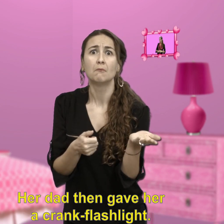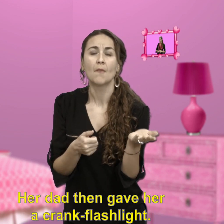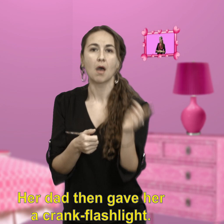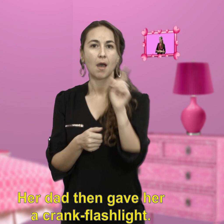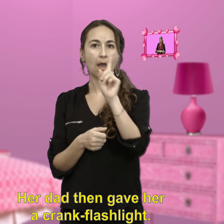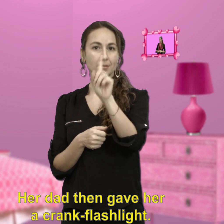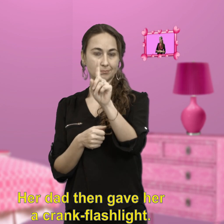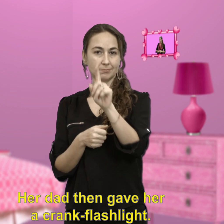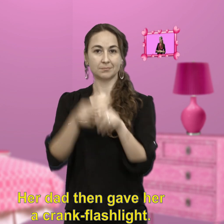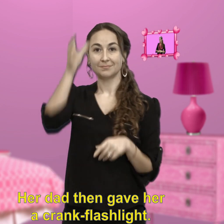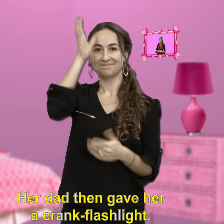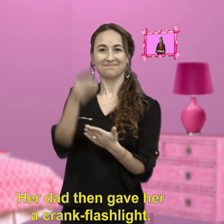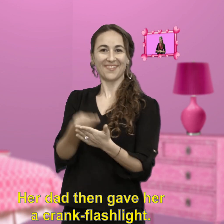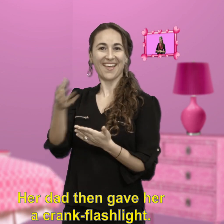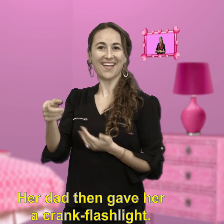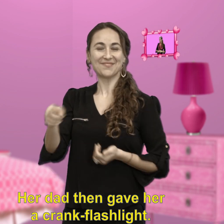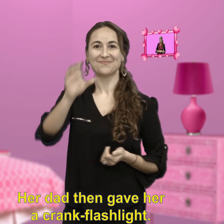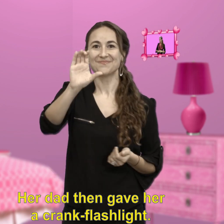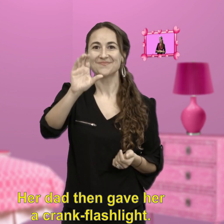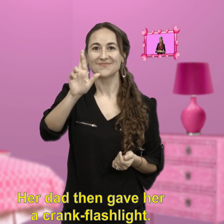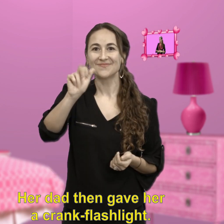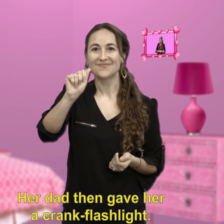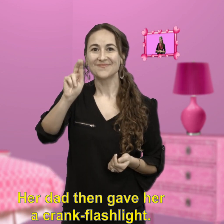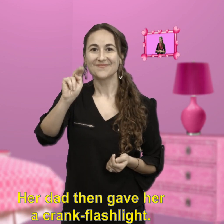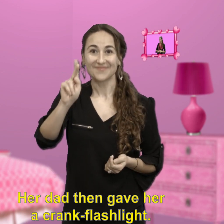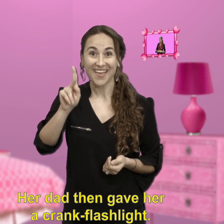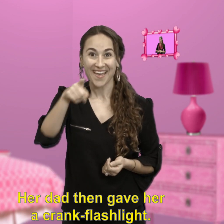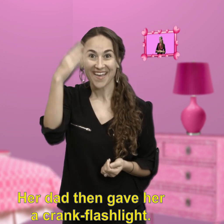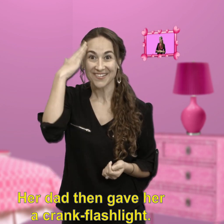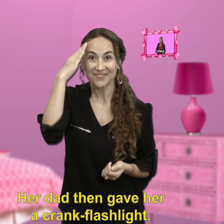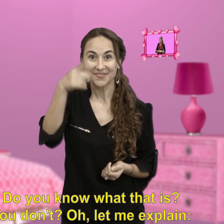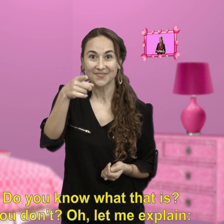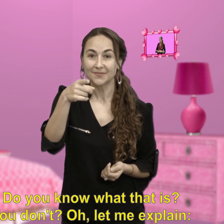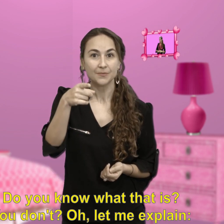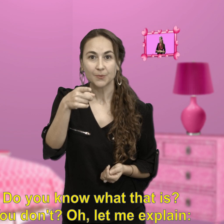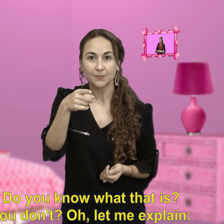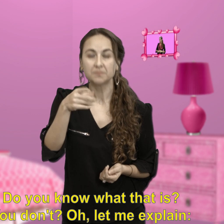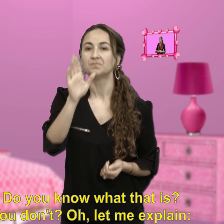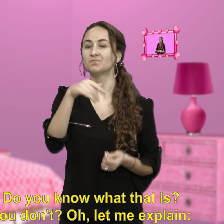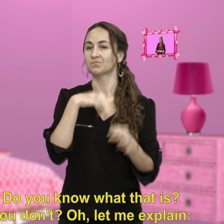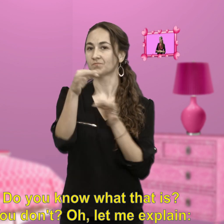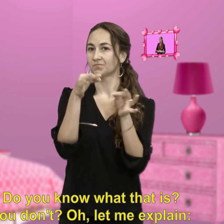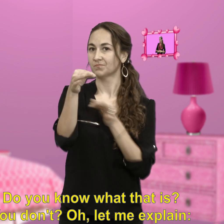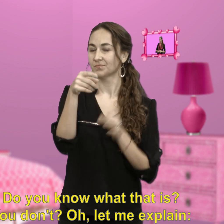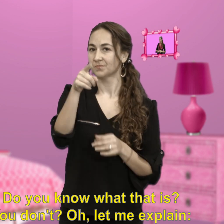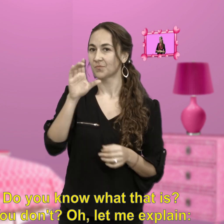poor thing. Her dad then gave her a crank flashlight. Do you know what that is? You don't? Oh, let me